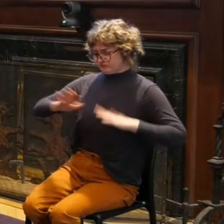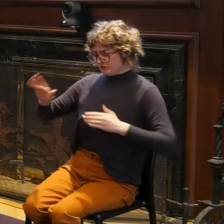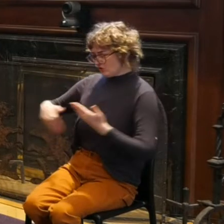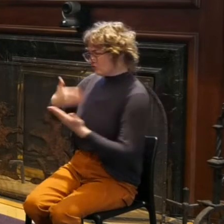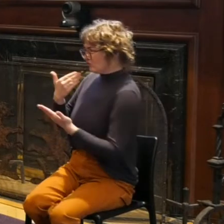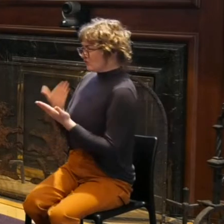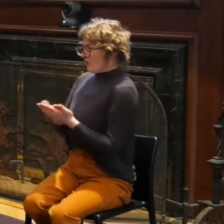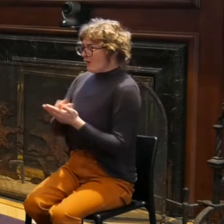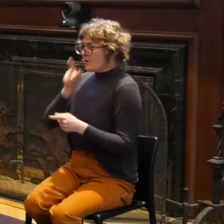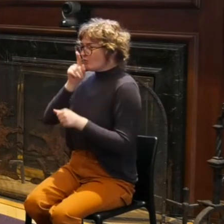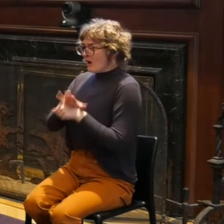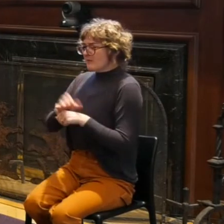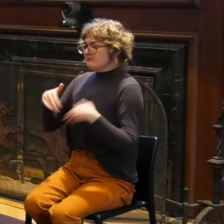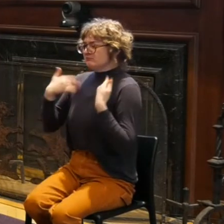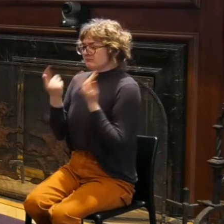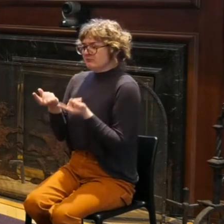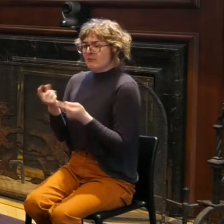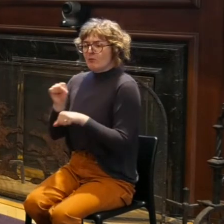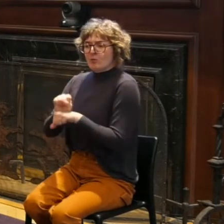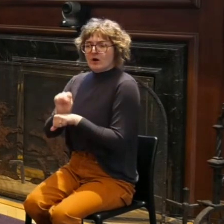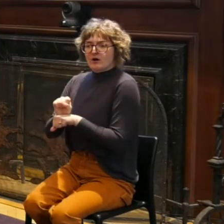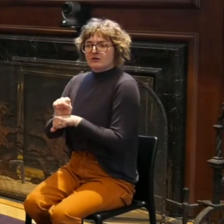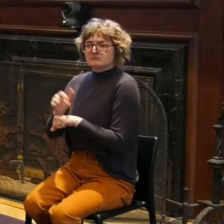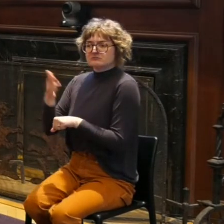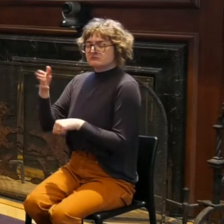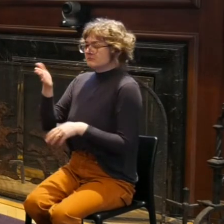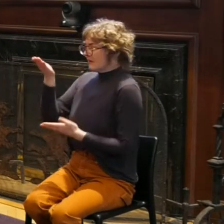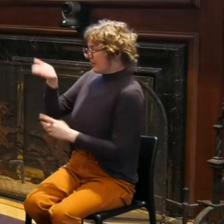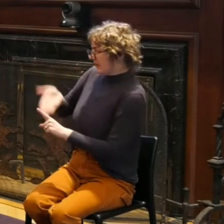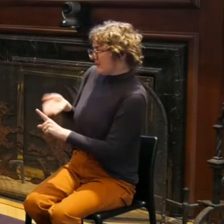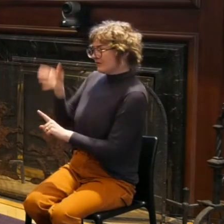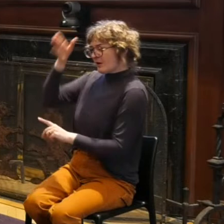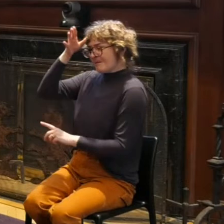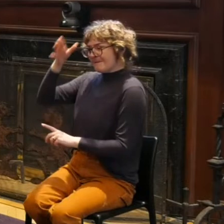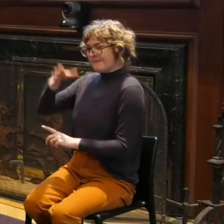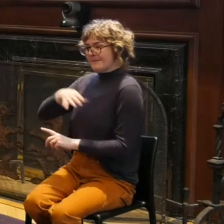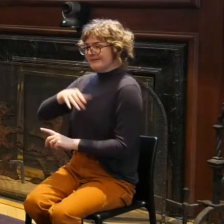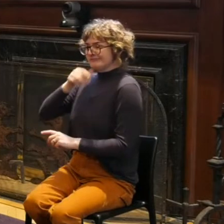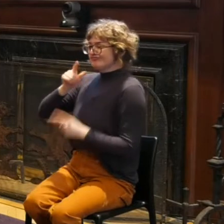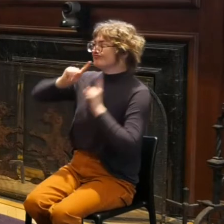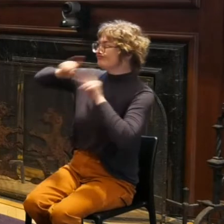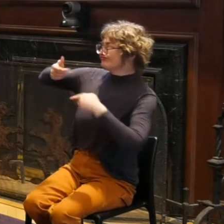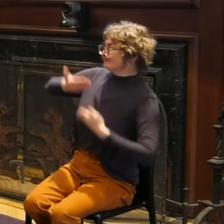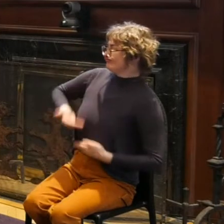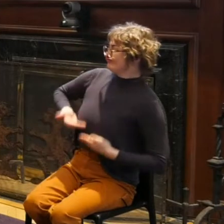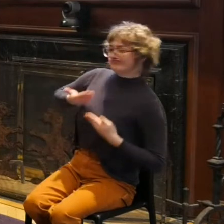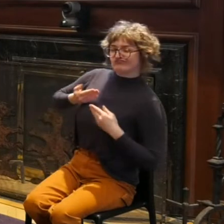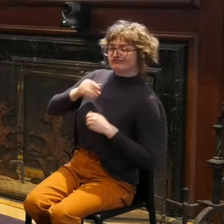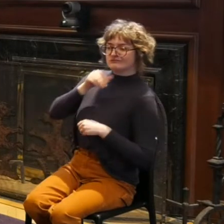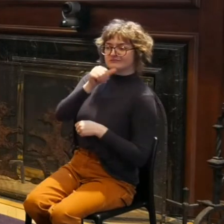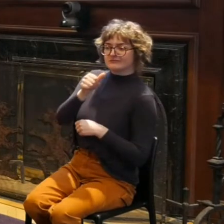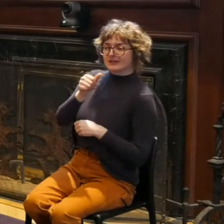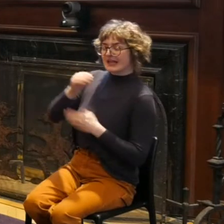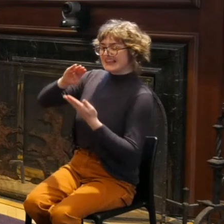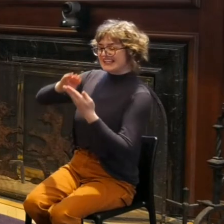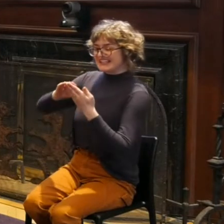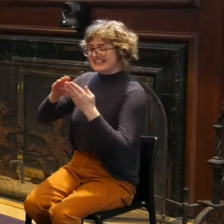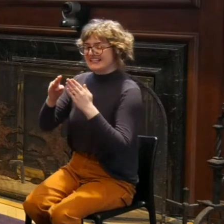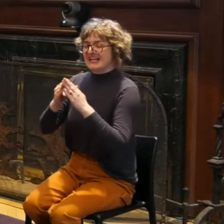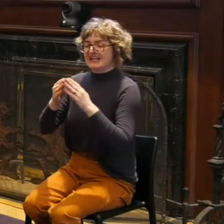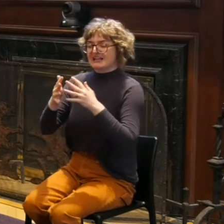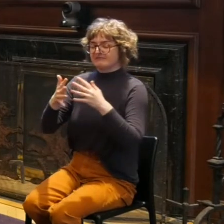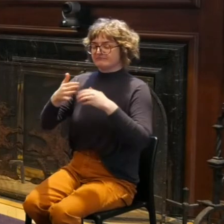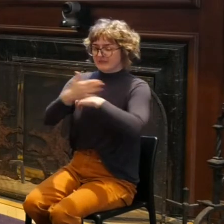what they promised to do. These are men who should not have to announce themselves to a city, a